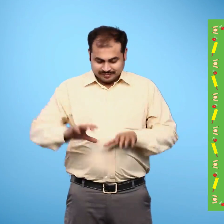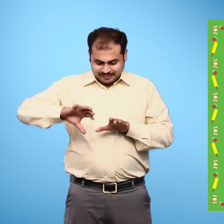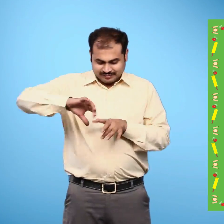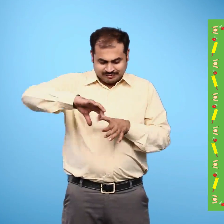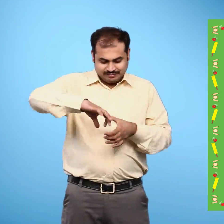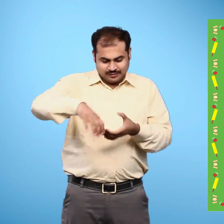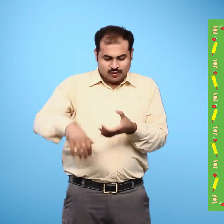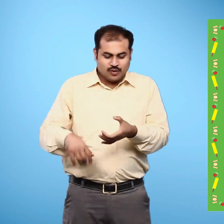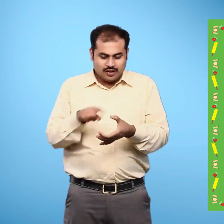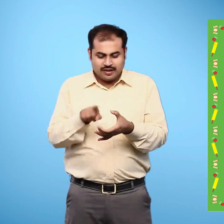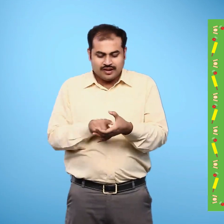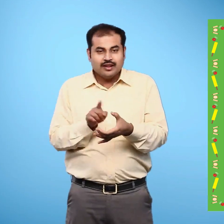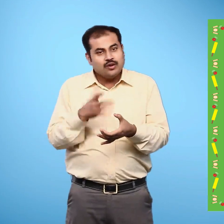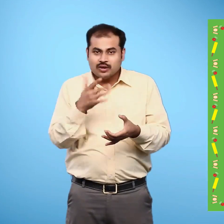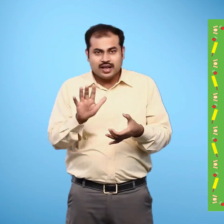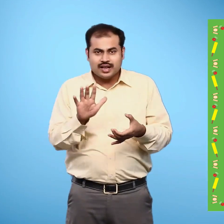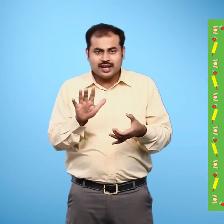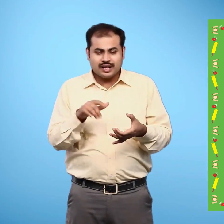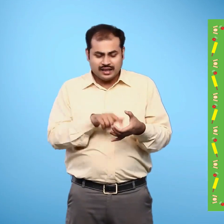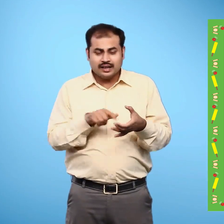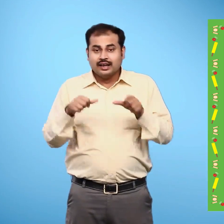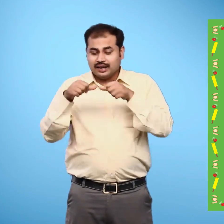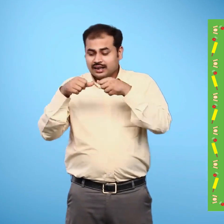Use tape to stick the ends together.